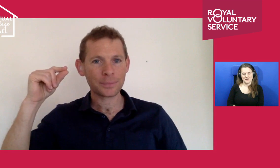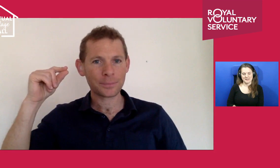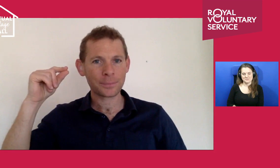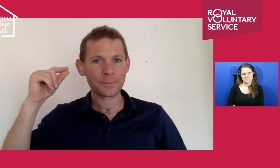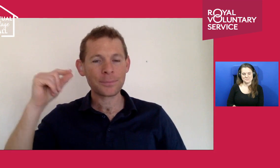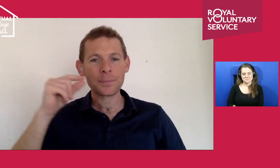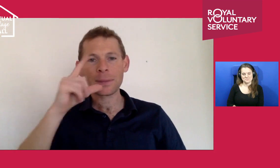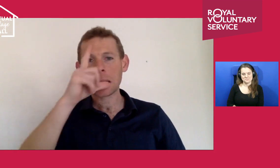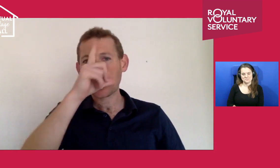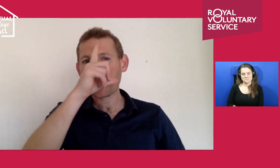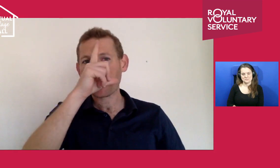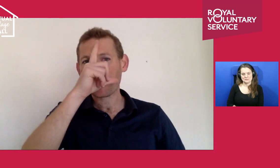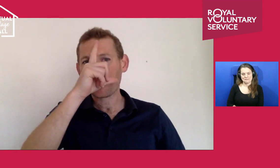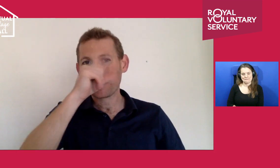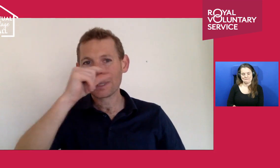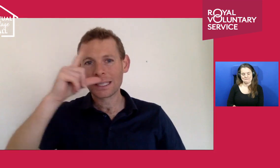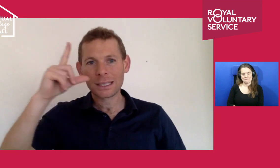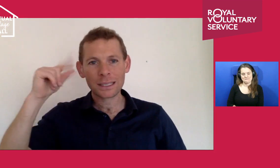pink,